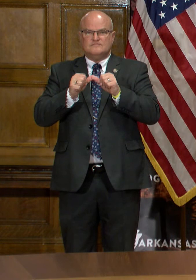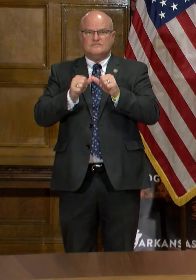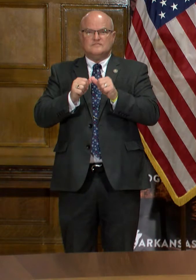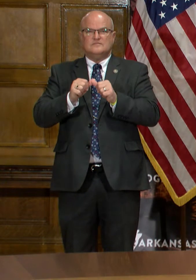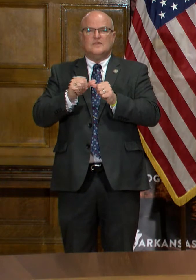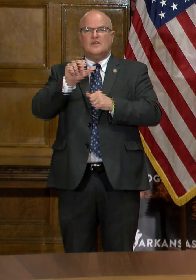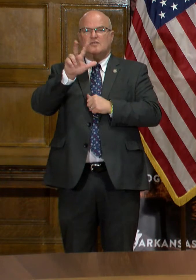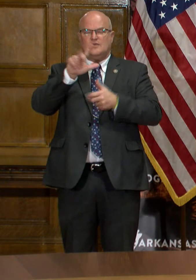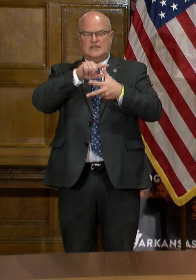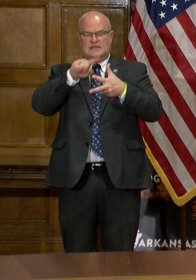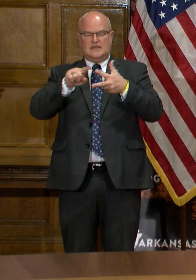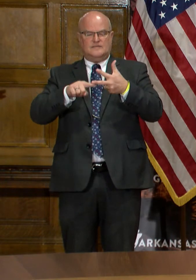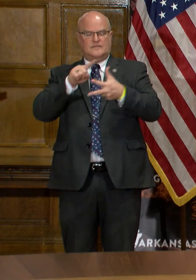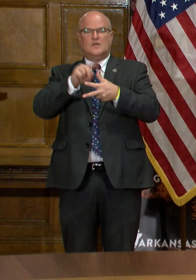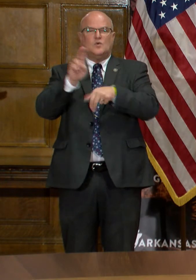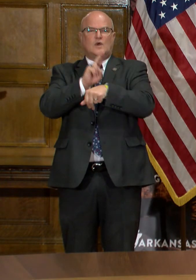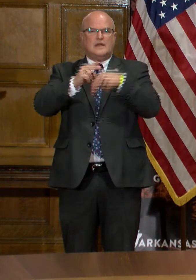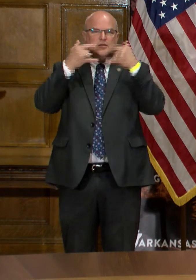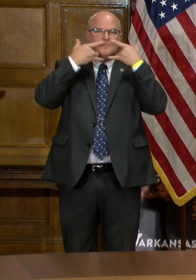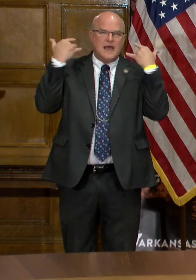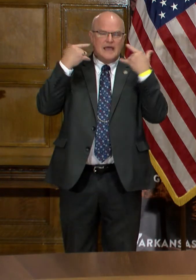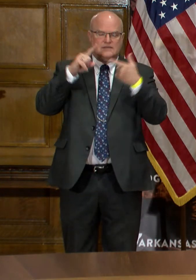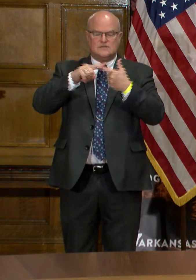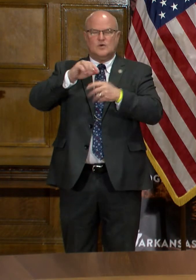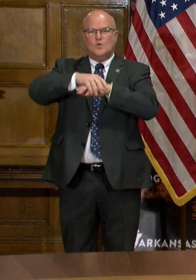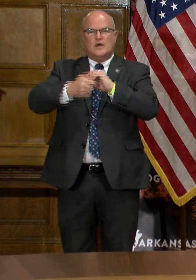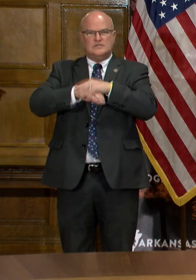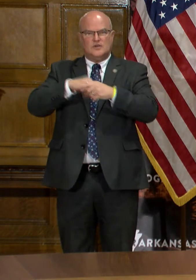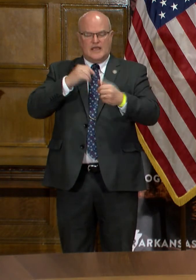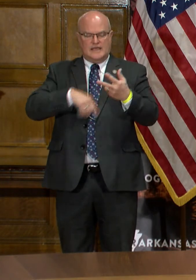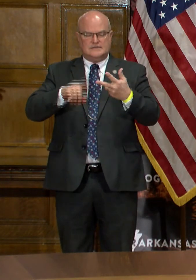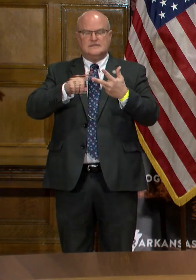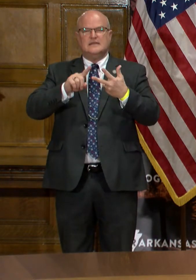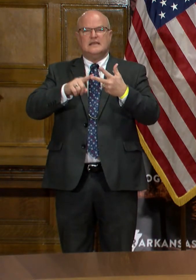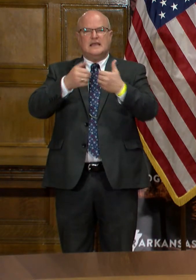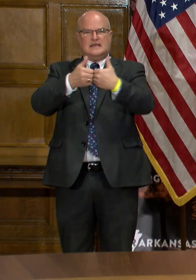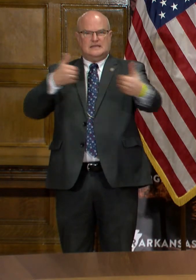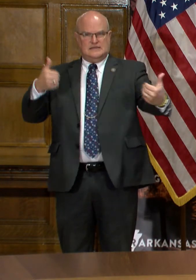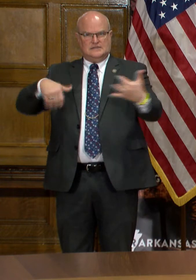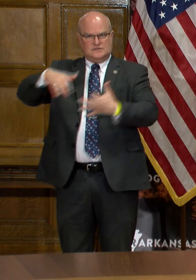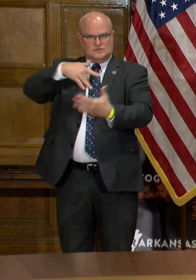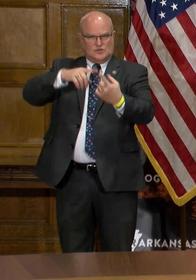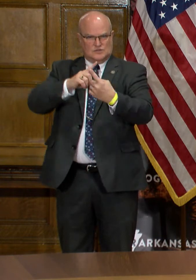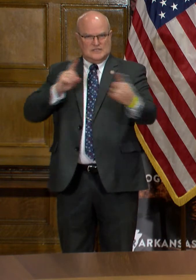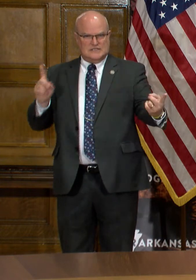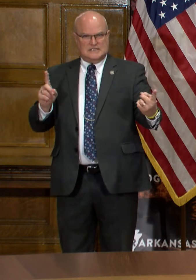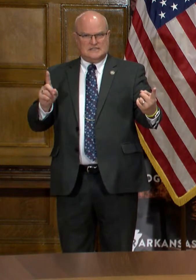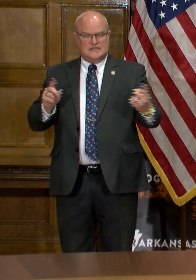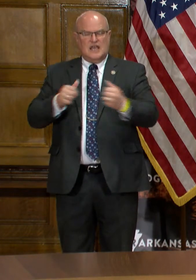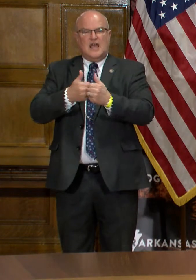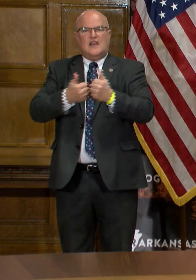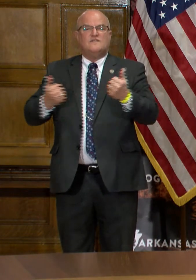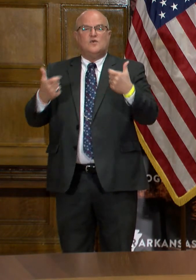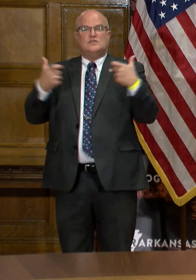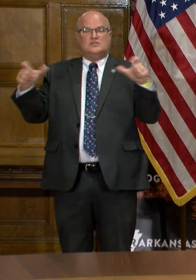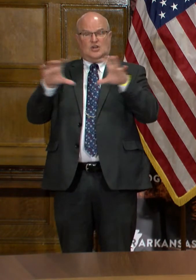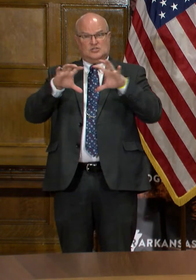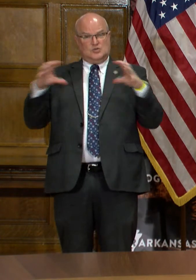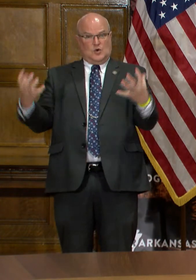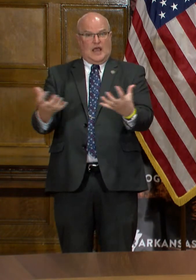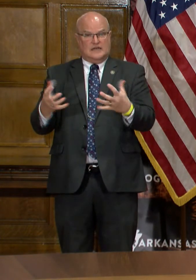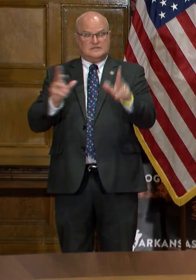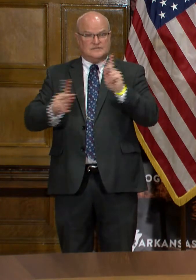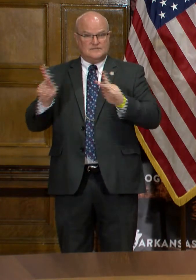the 3 W's, that is, wear your mask, wash your hands, and maintain your distance socially, avoid large crowds,